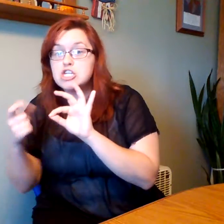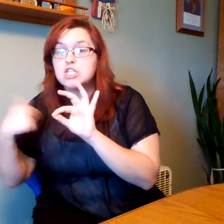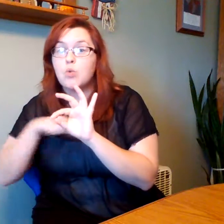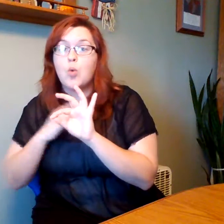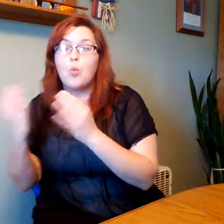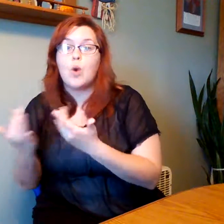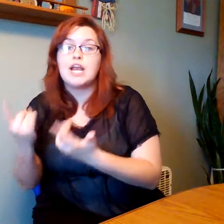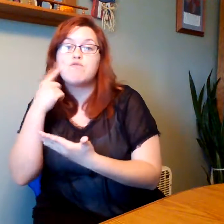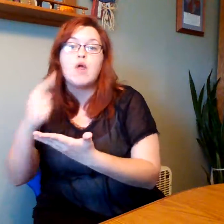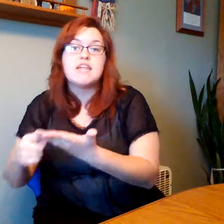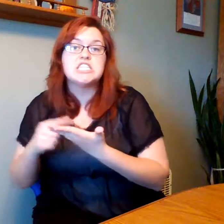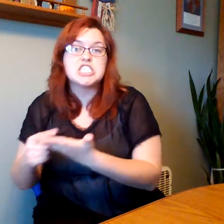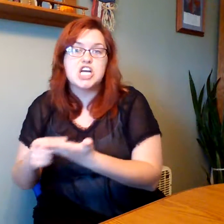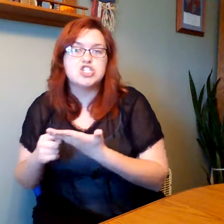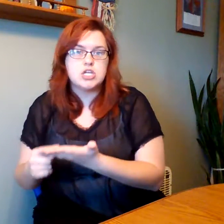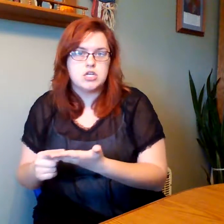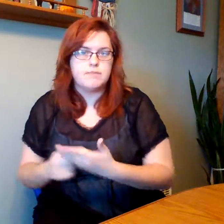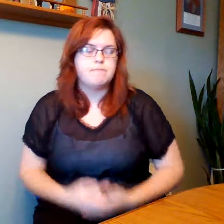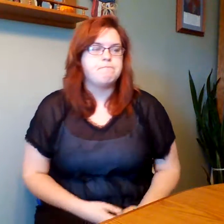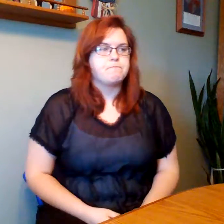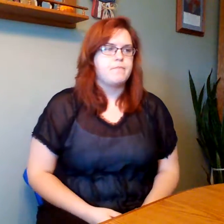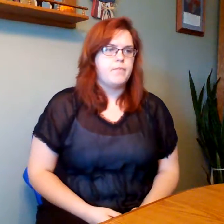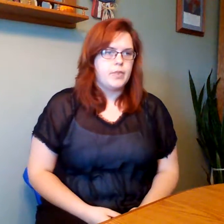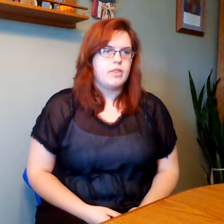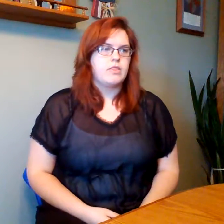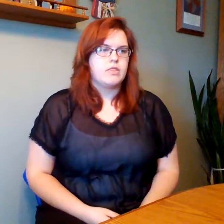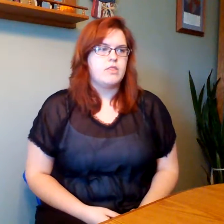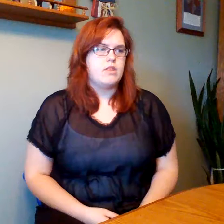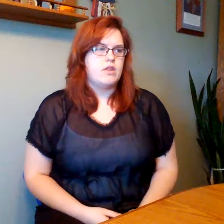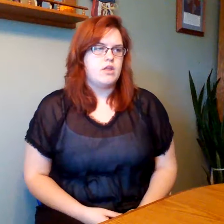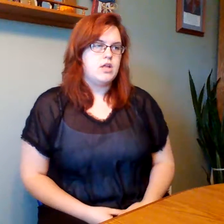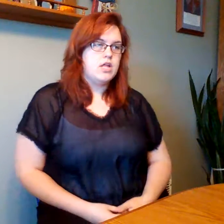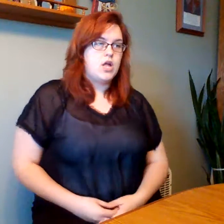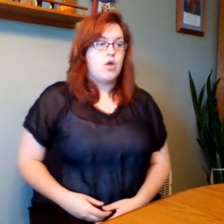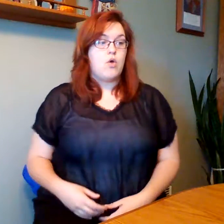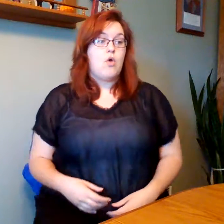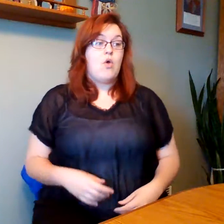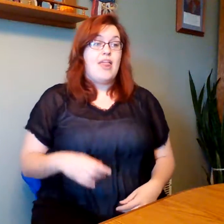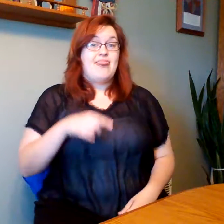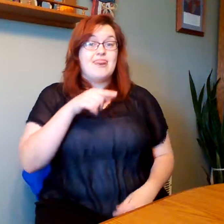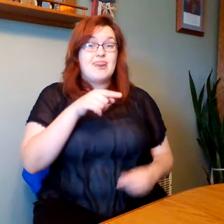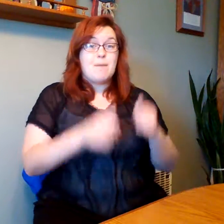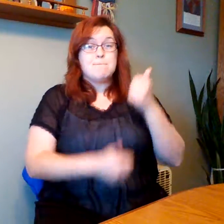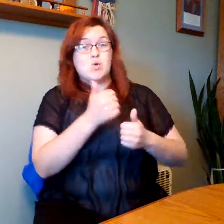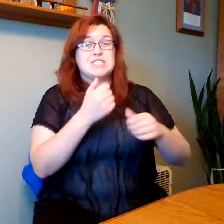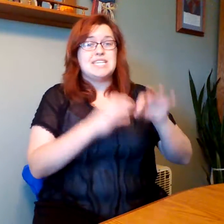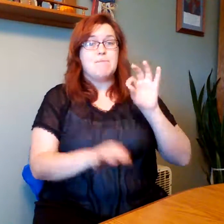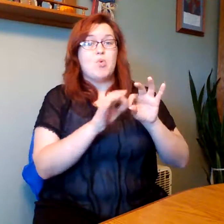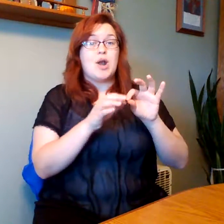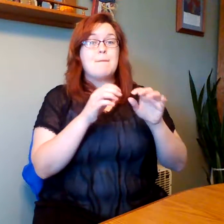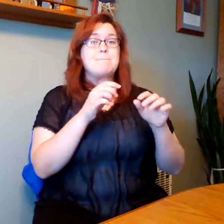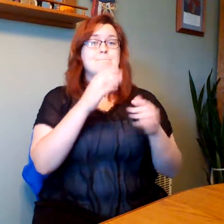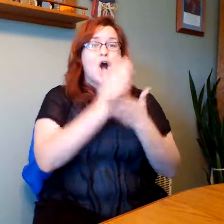the discussion section for which you're waitlisted, okay? If you don't attend the discussion section for which you're